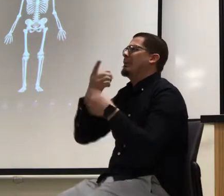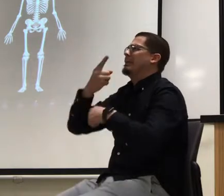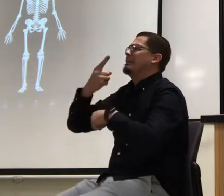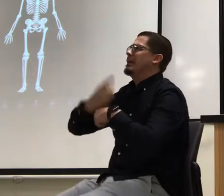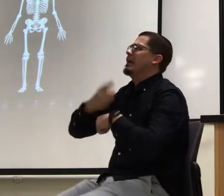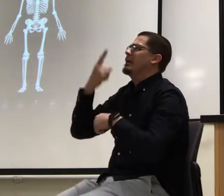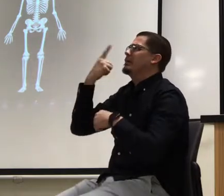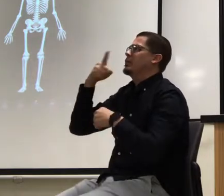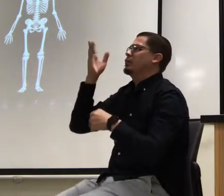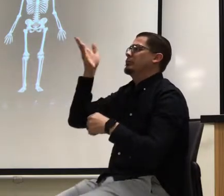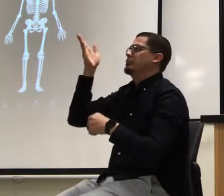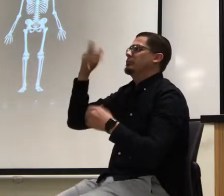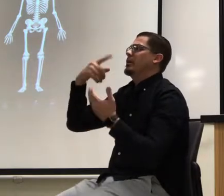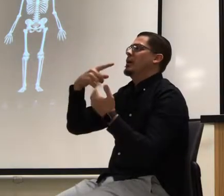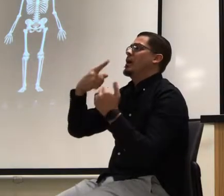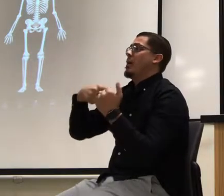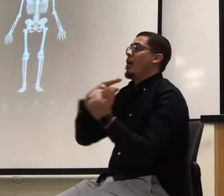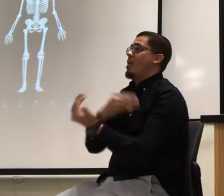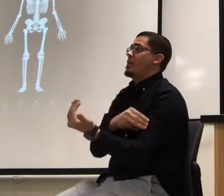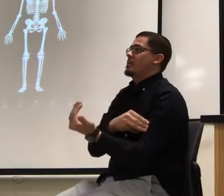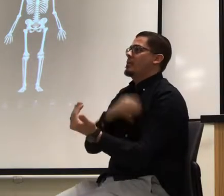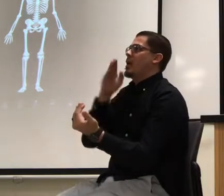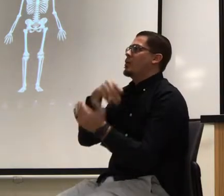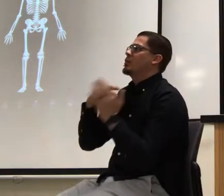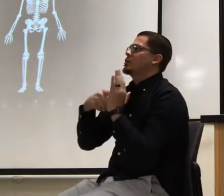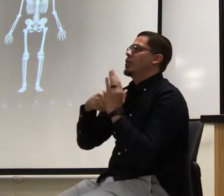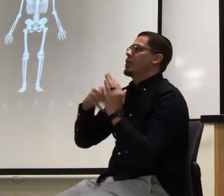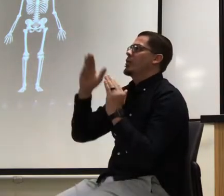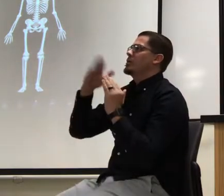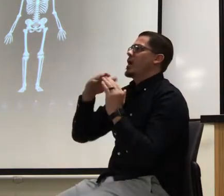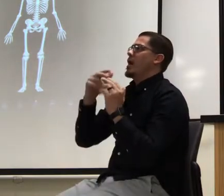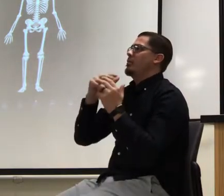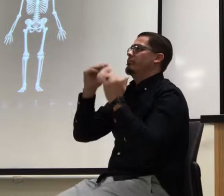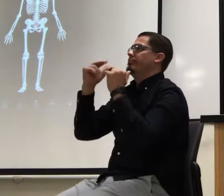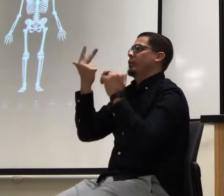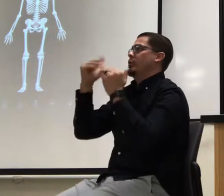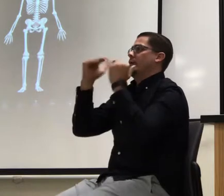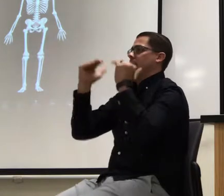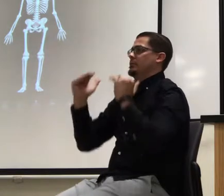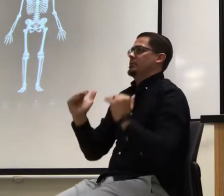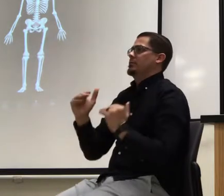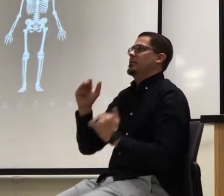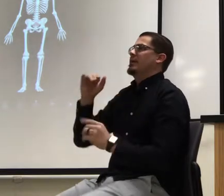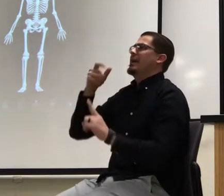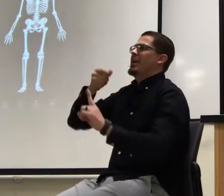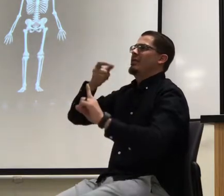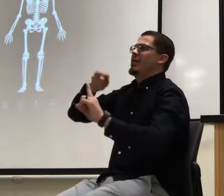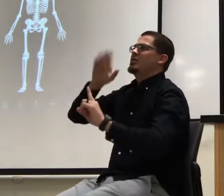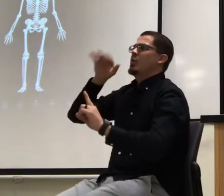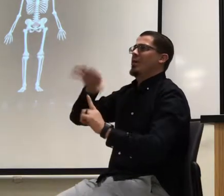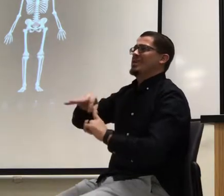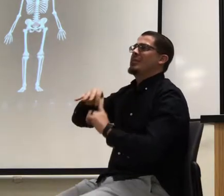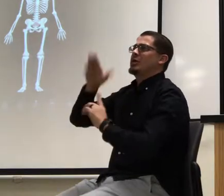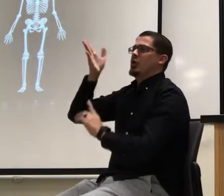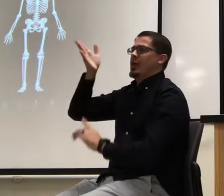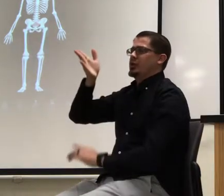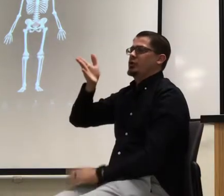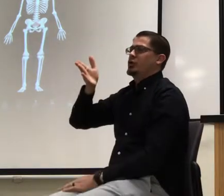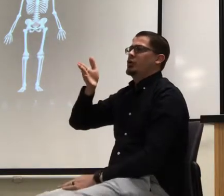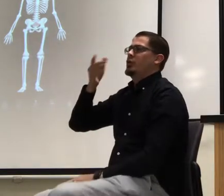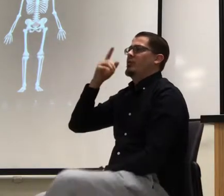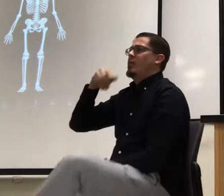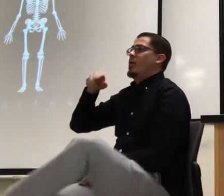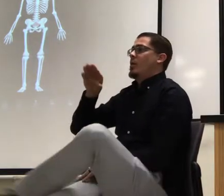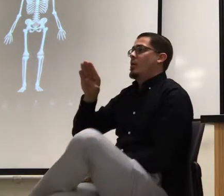them, but I'll present the top three, and I'll present innervation as its own lecture when I present the brachial